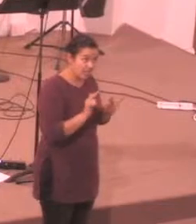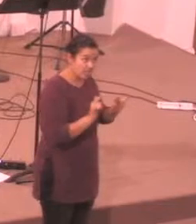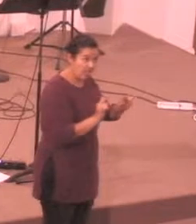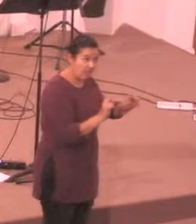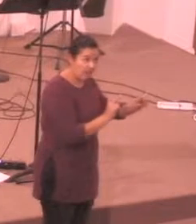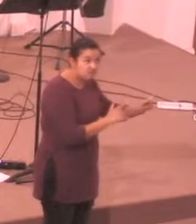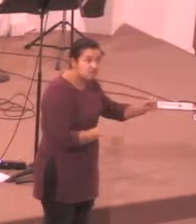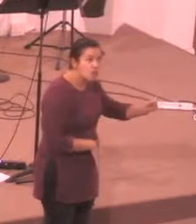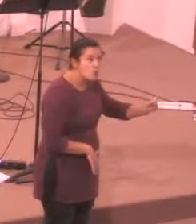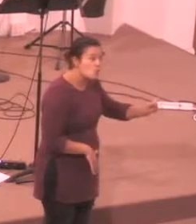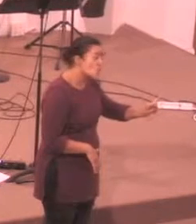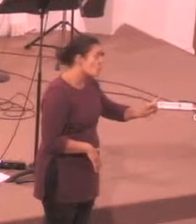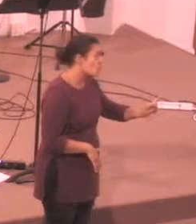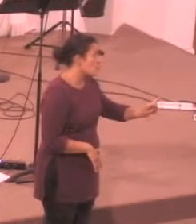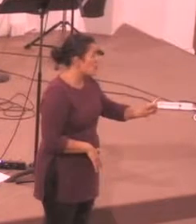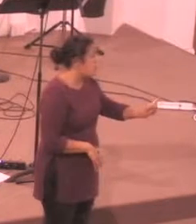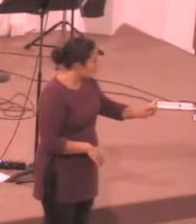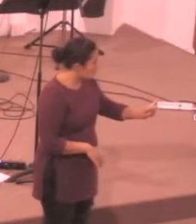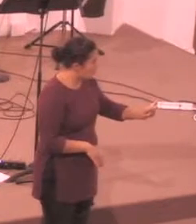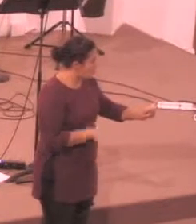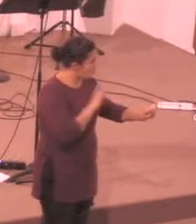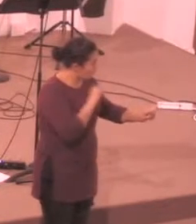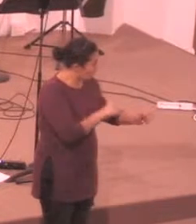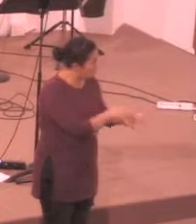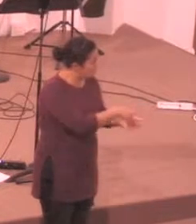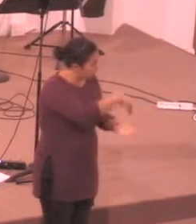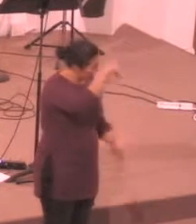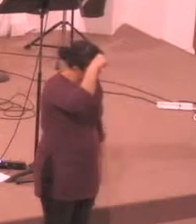those people.